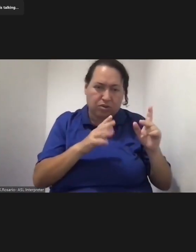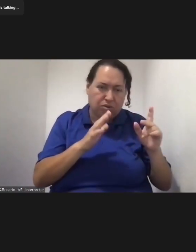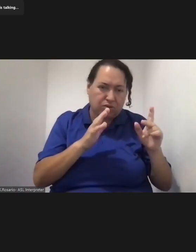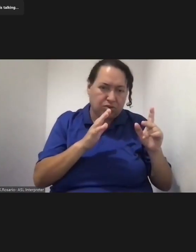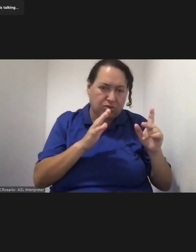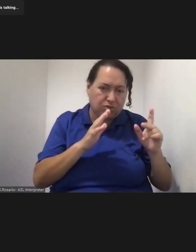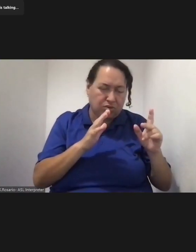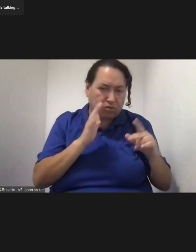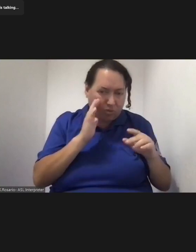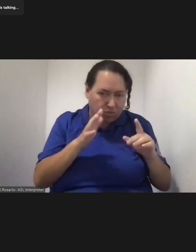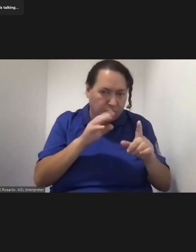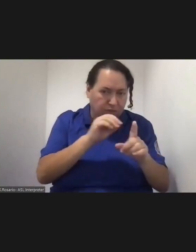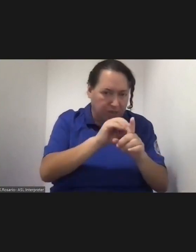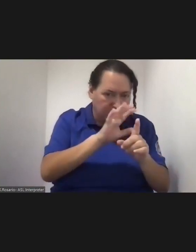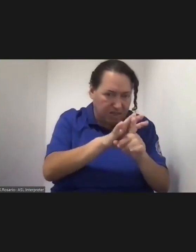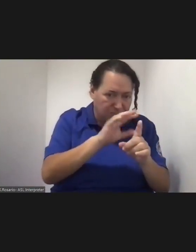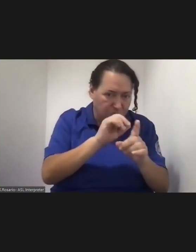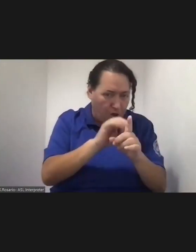get exposed.